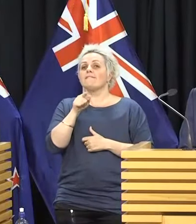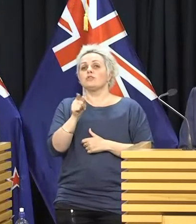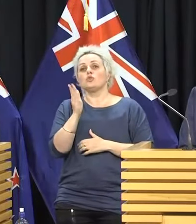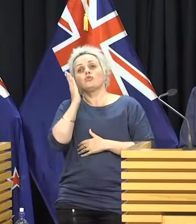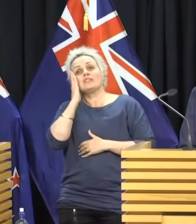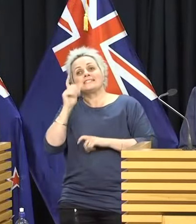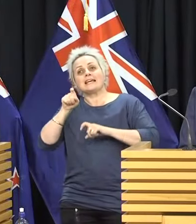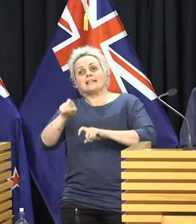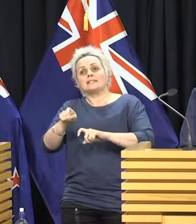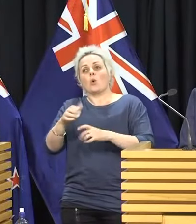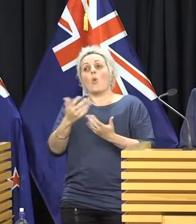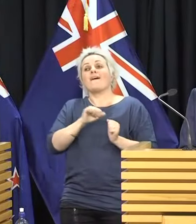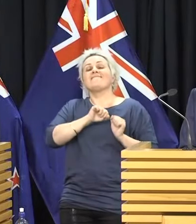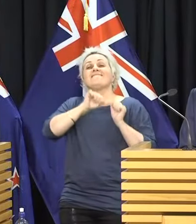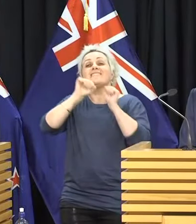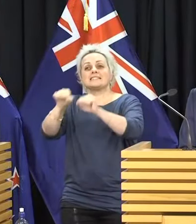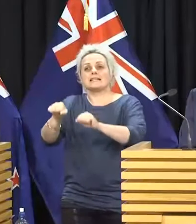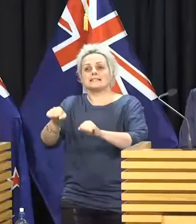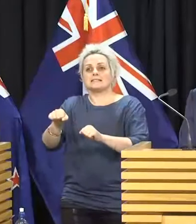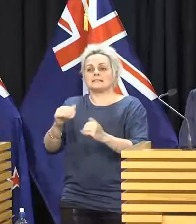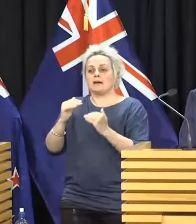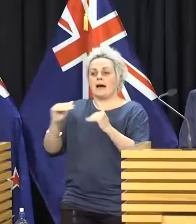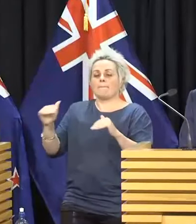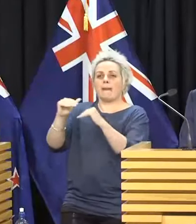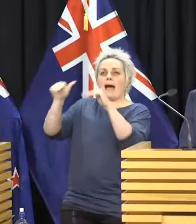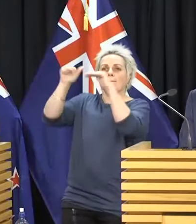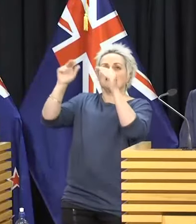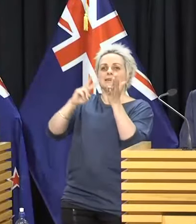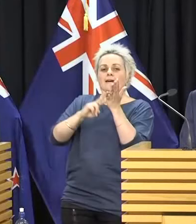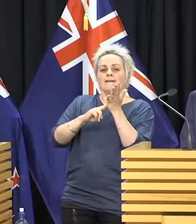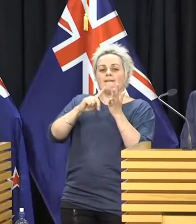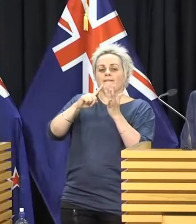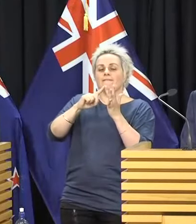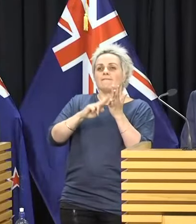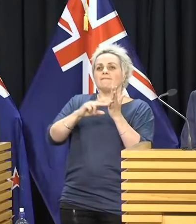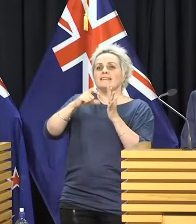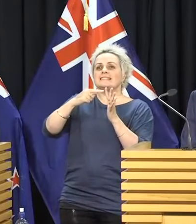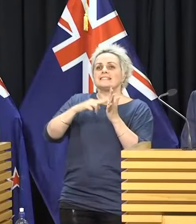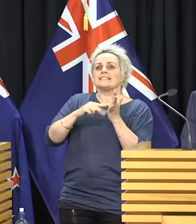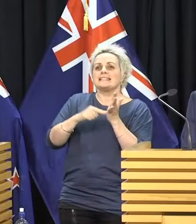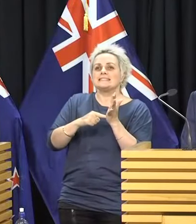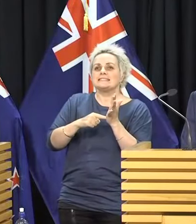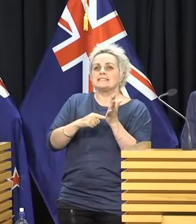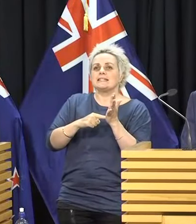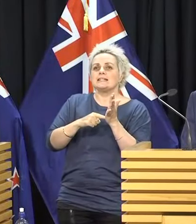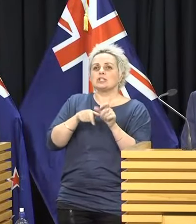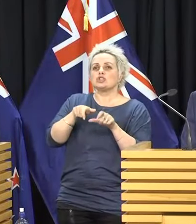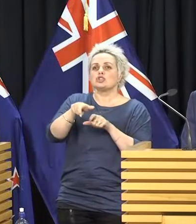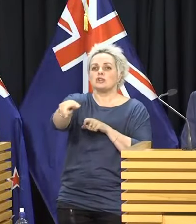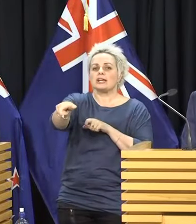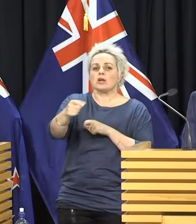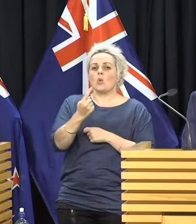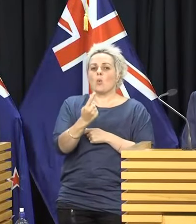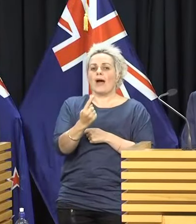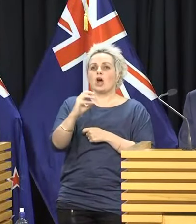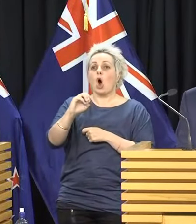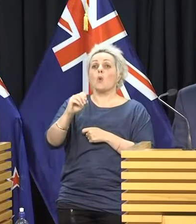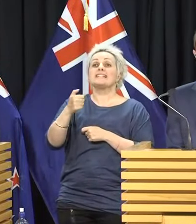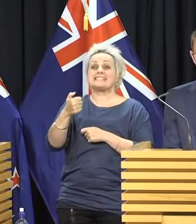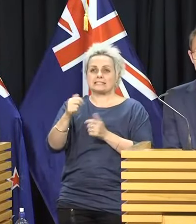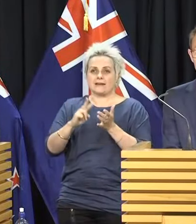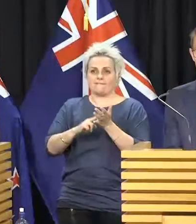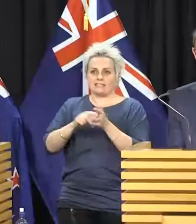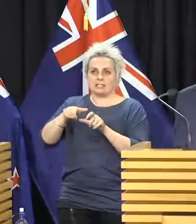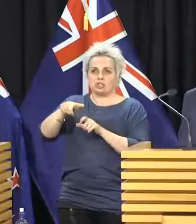at or a visitor to the Vincent Residency at 106 Vincent Street in central